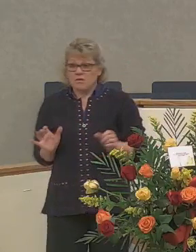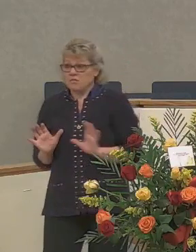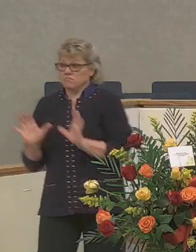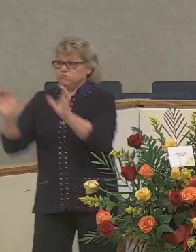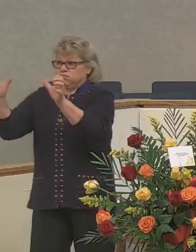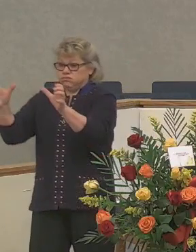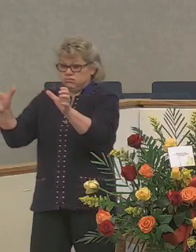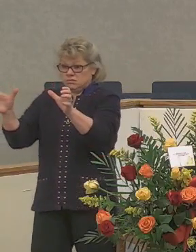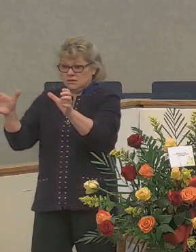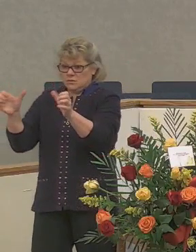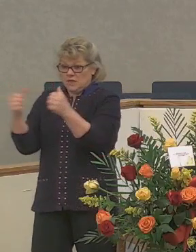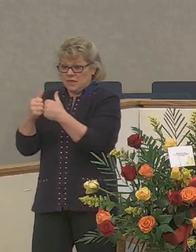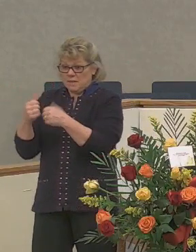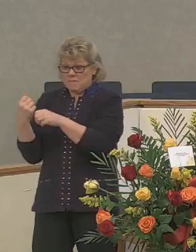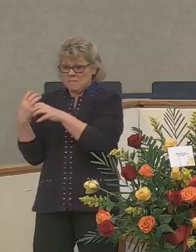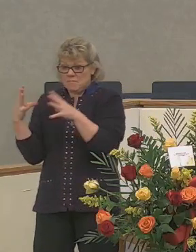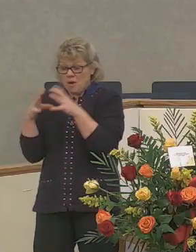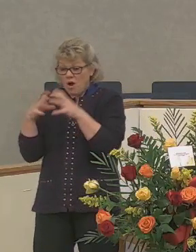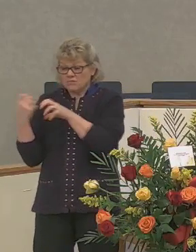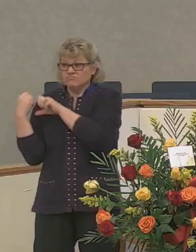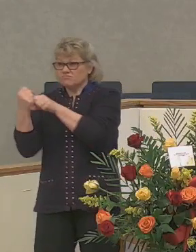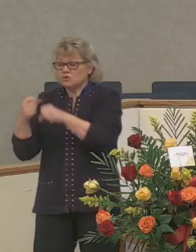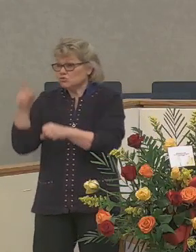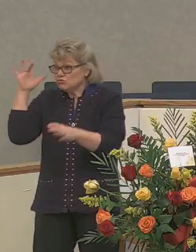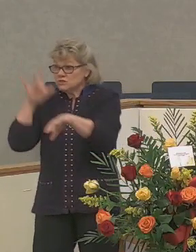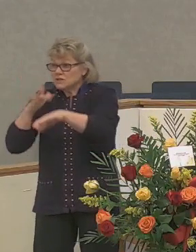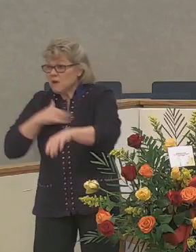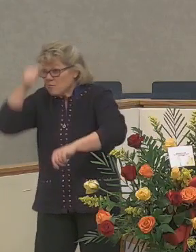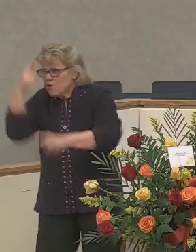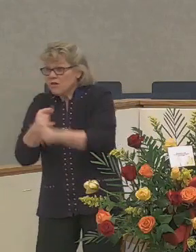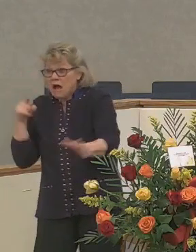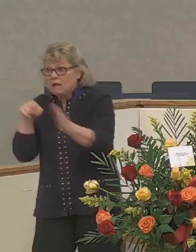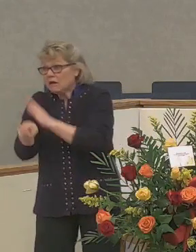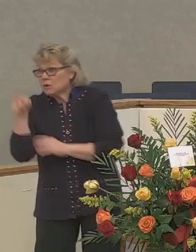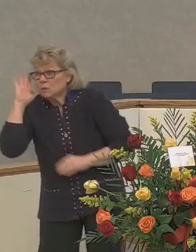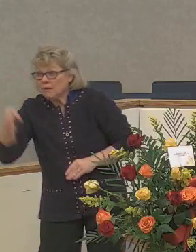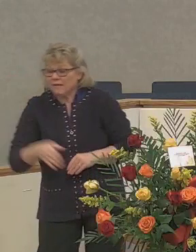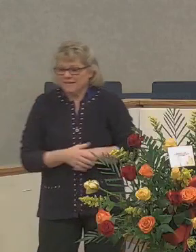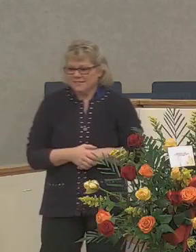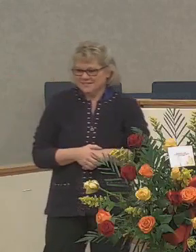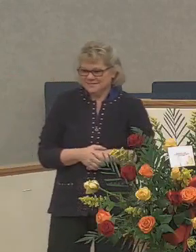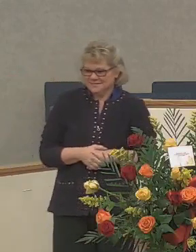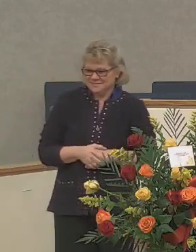the backstop of the ball field. He said, "You ever touch my brother again, I'll kill you."